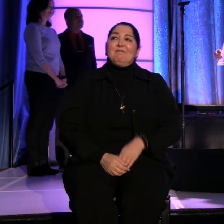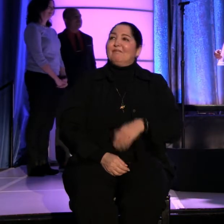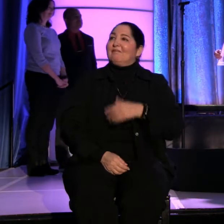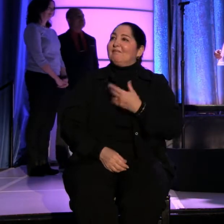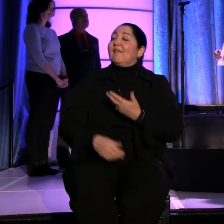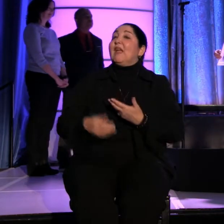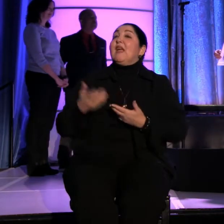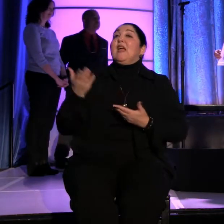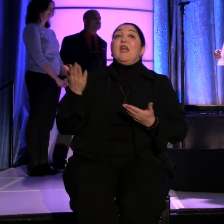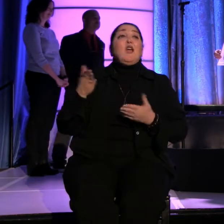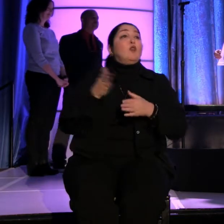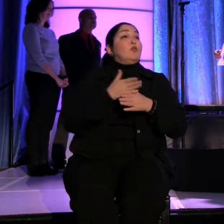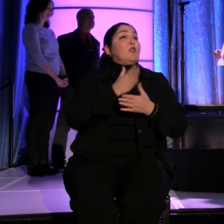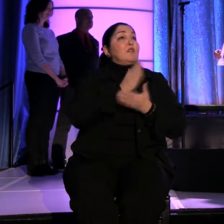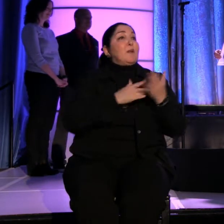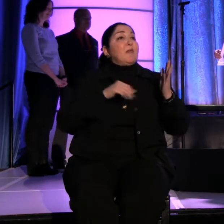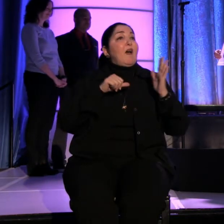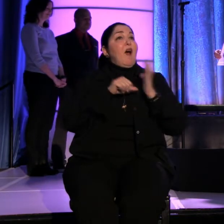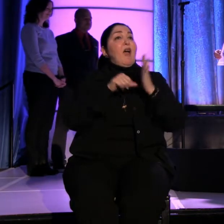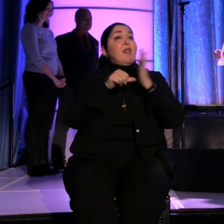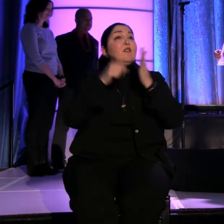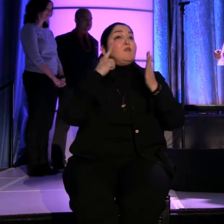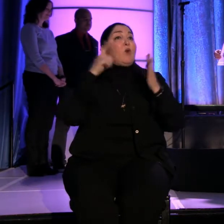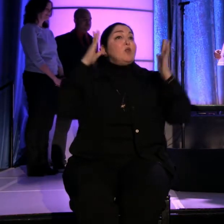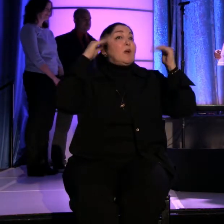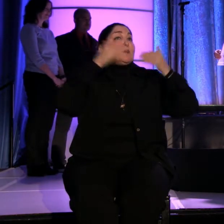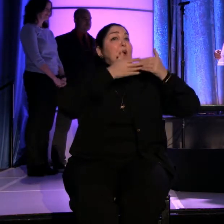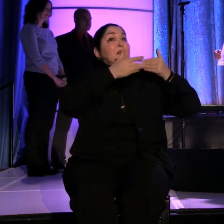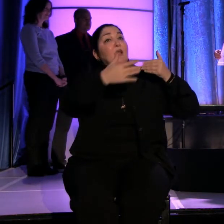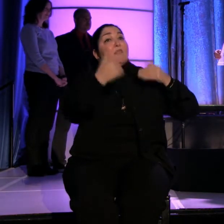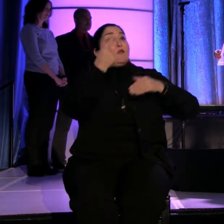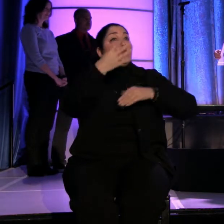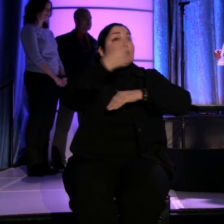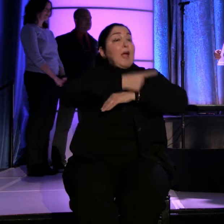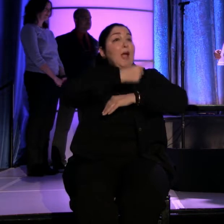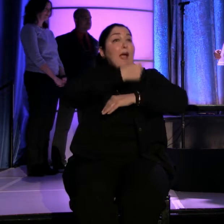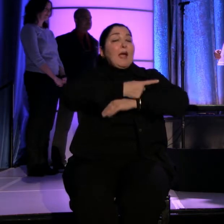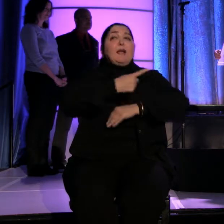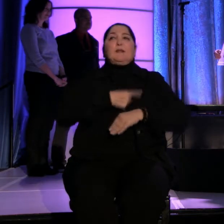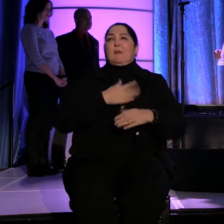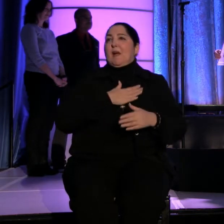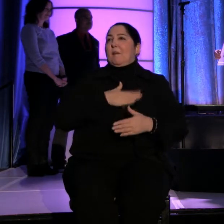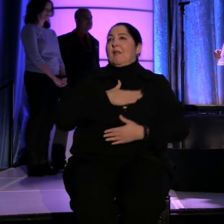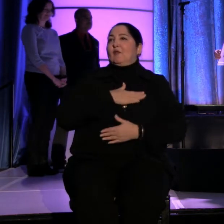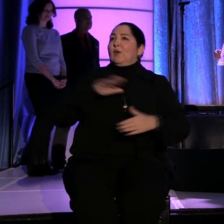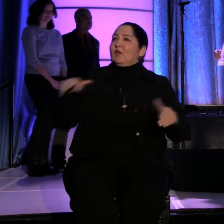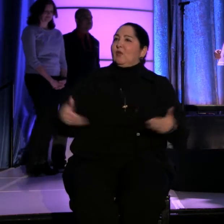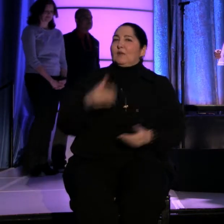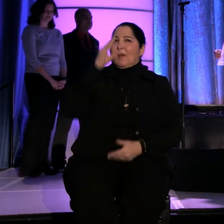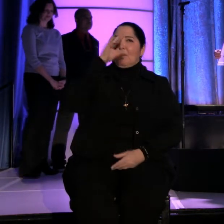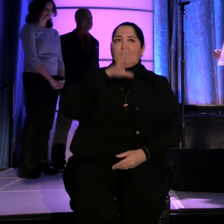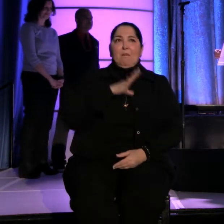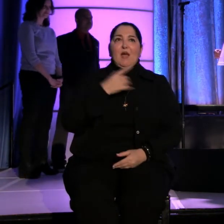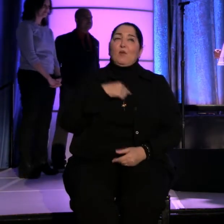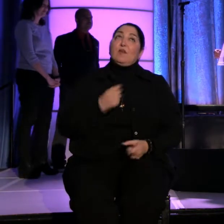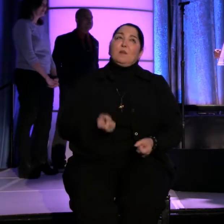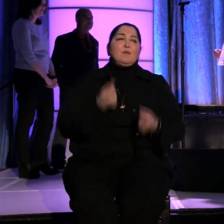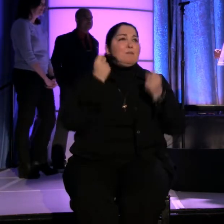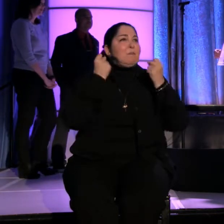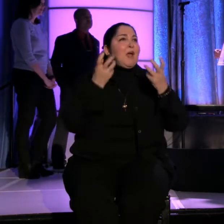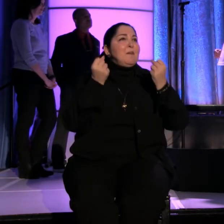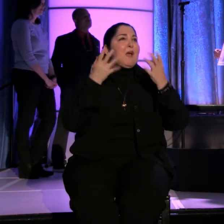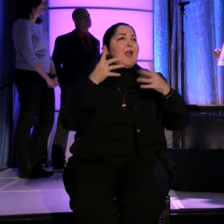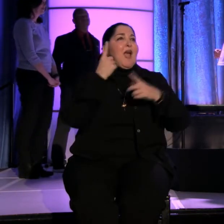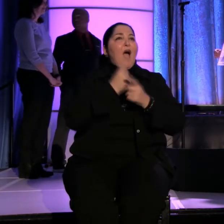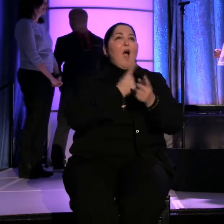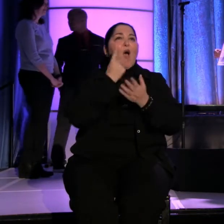Here to share some of the highlights of what to expect in the days ahead, it is my pleasure to introduce the man with whom we spent so many hours with